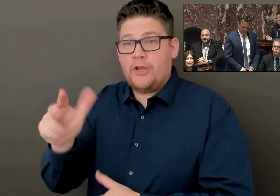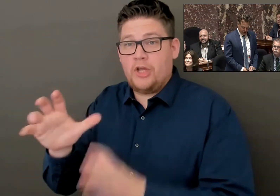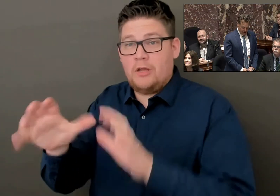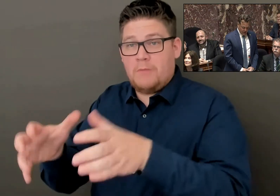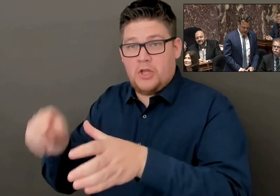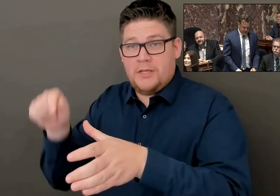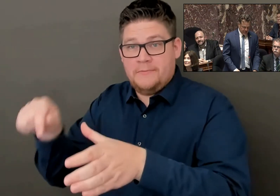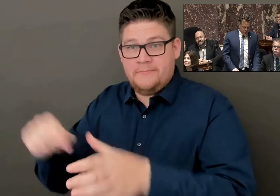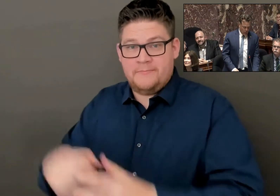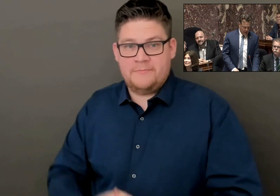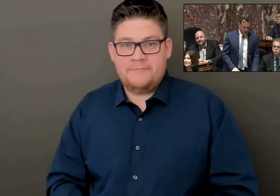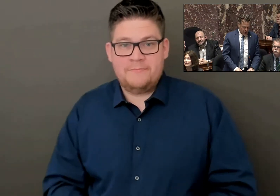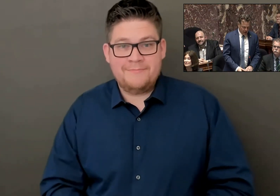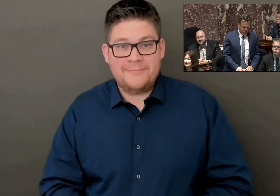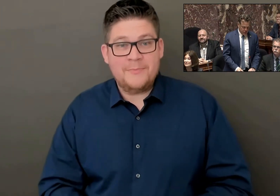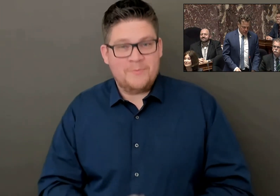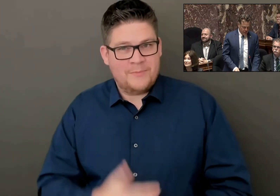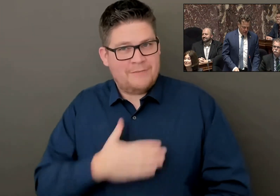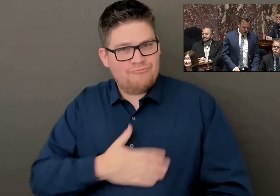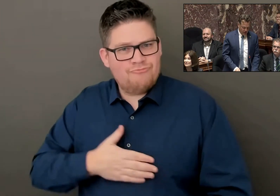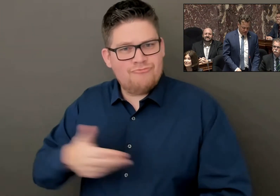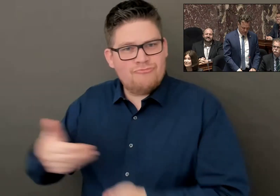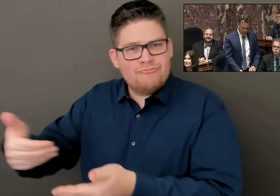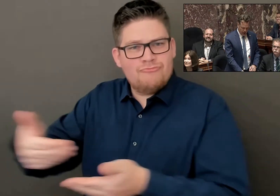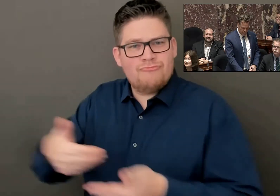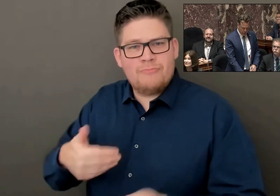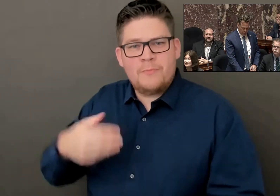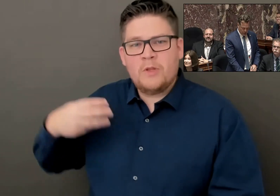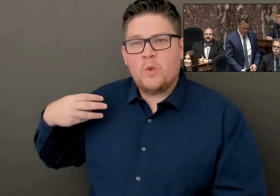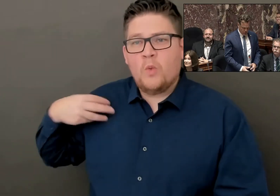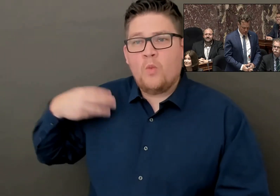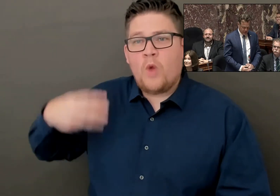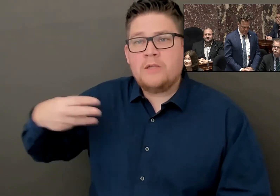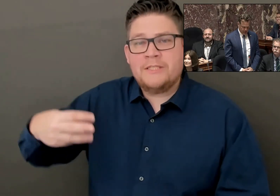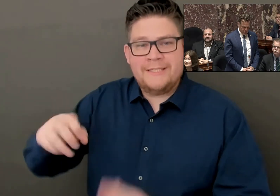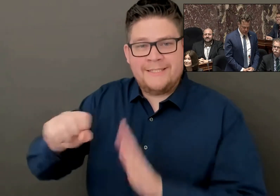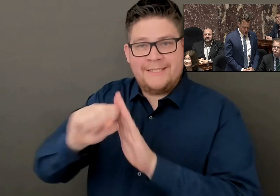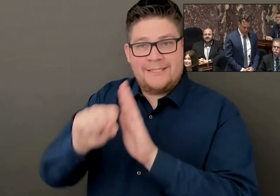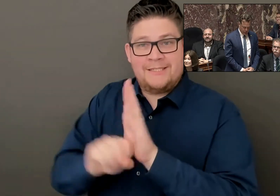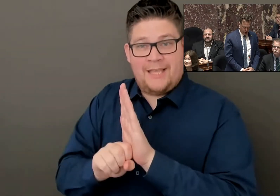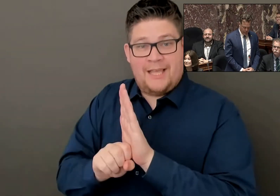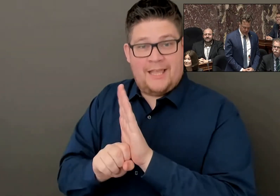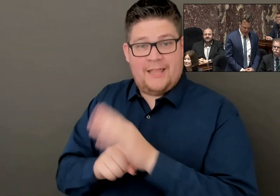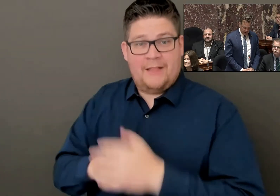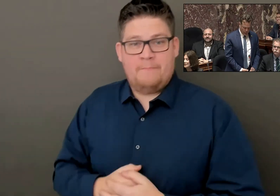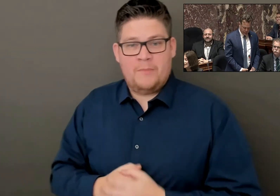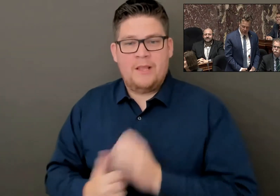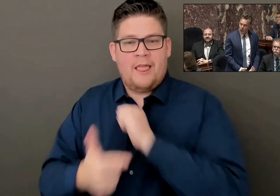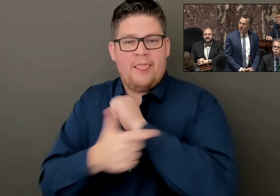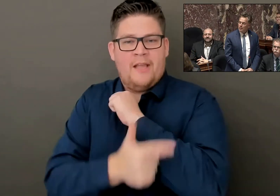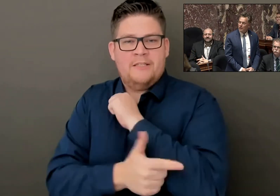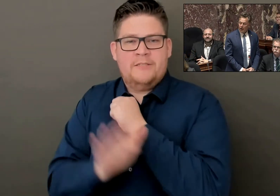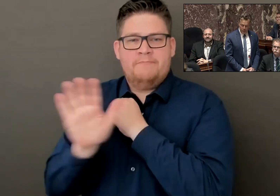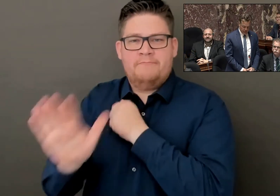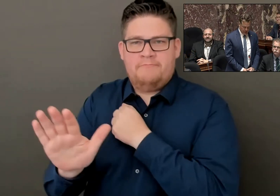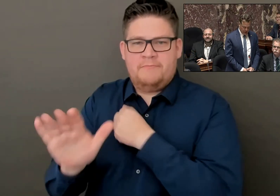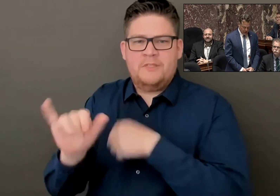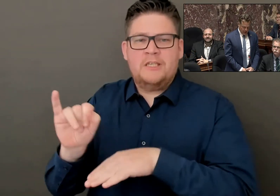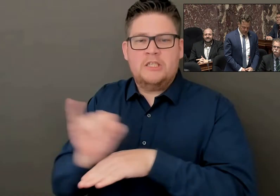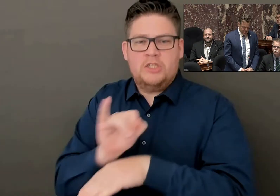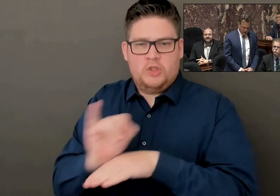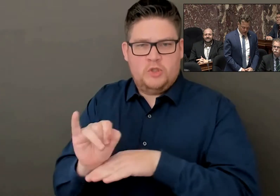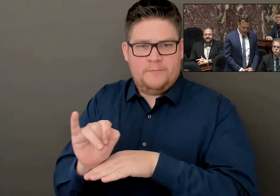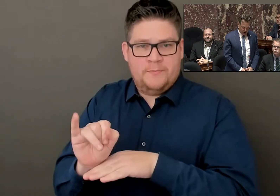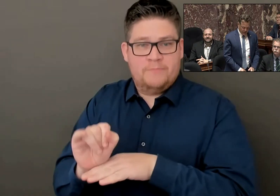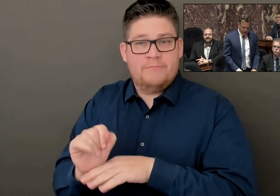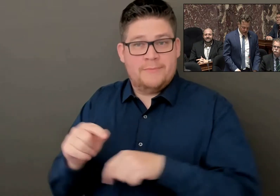today. This is the 20th anniversary of the exchange program between our 2 legislative internship programs, and has always been a welcomed opportunity